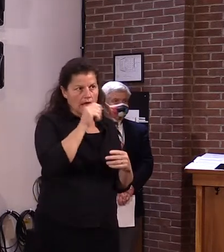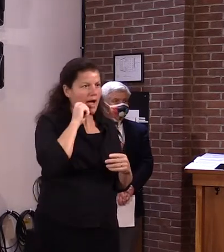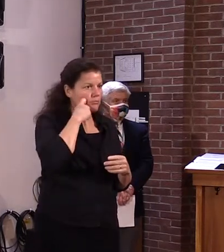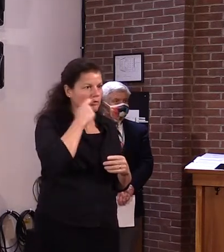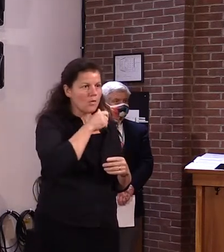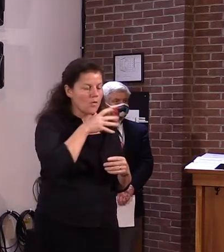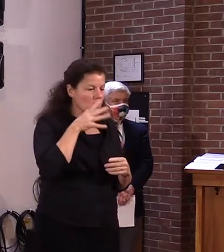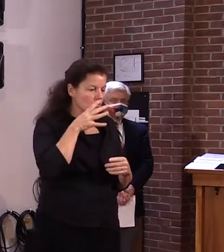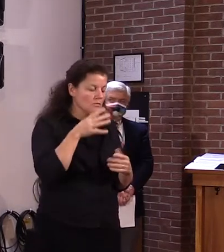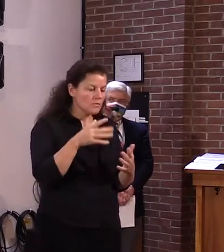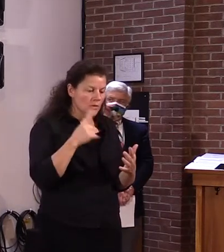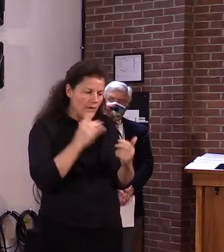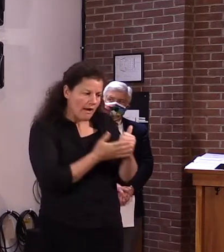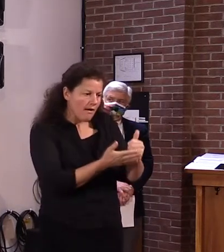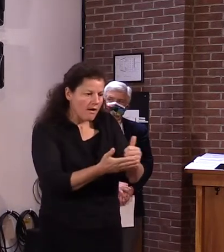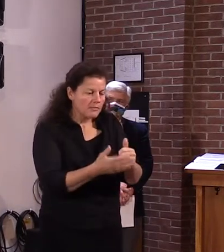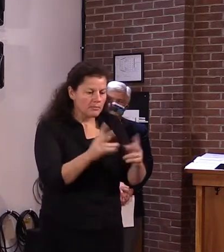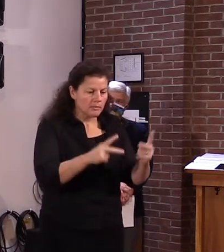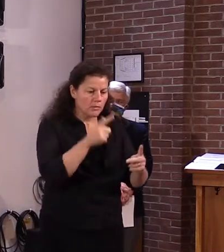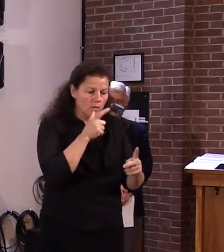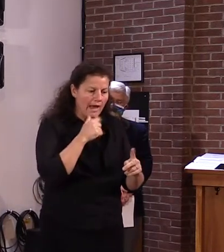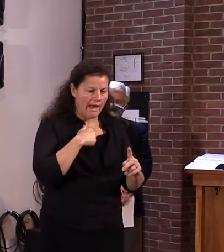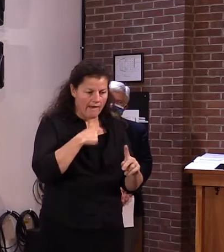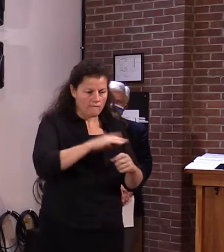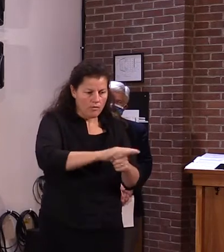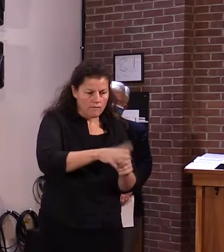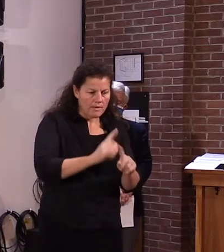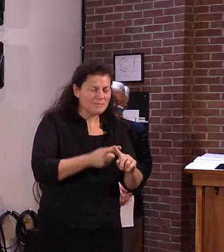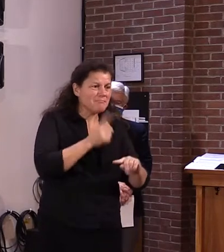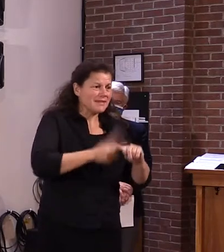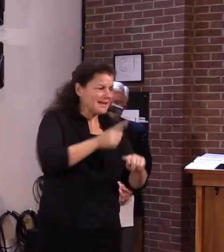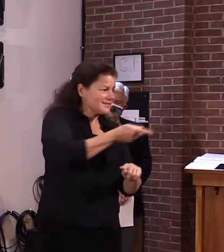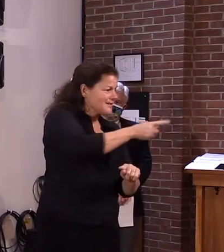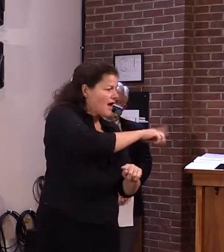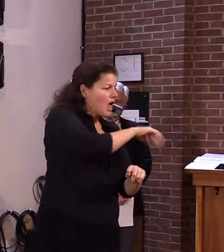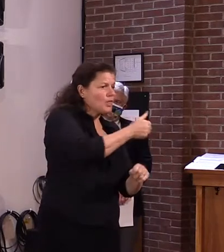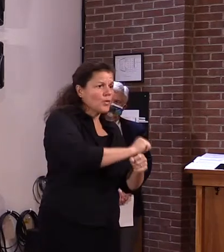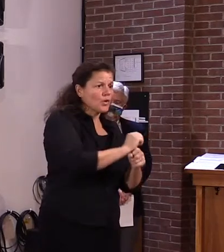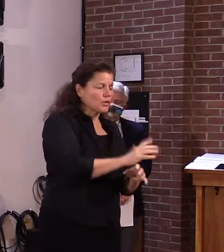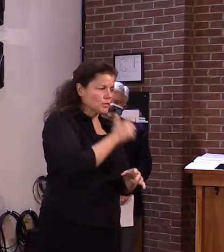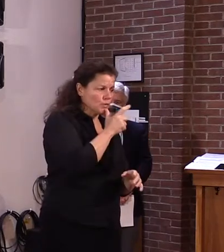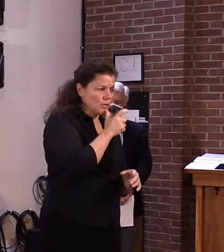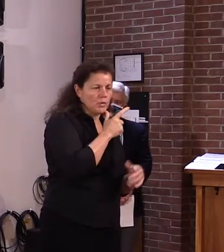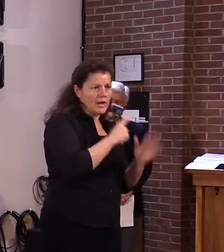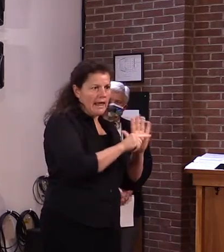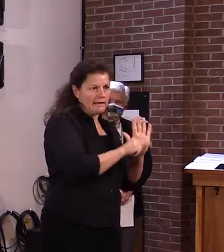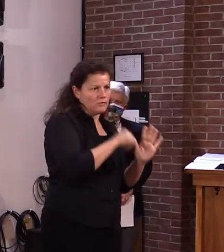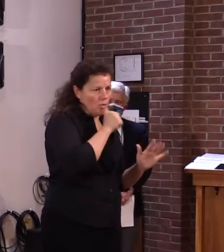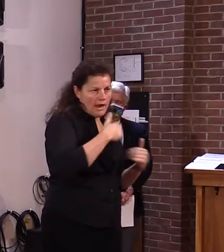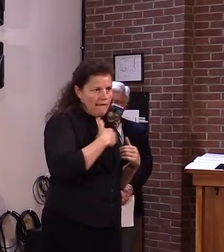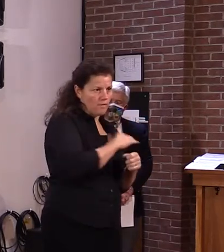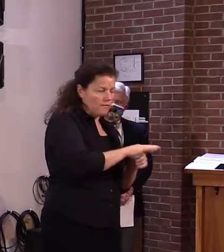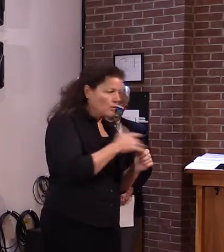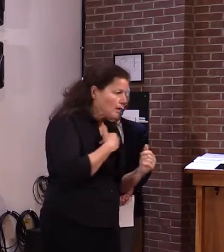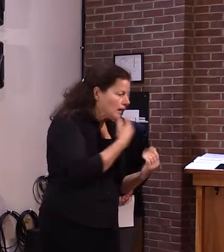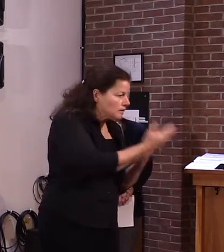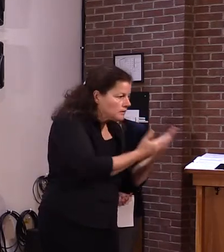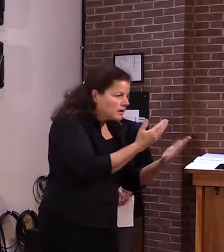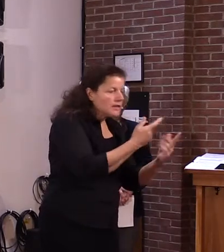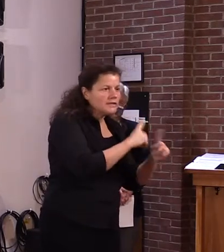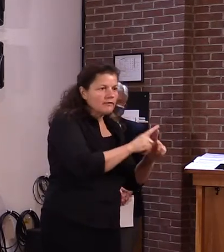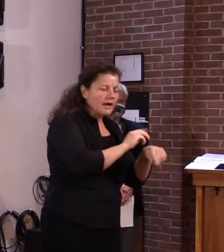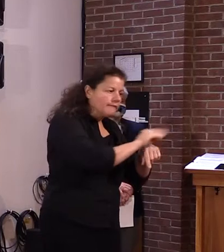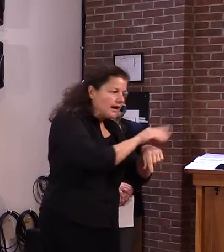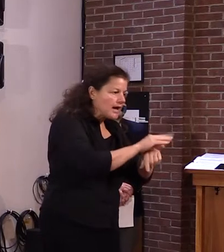who turned COVID positive, and providing a lot of advice regarding the isolation